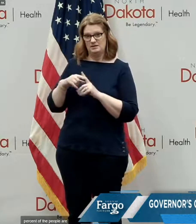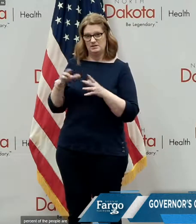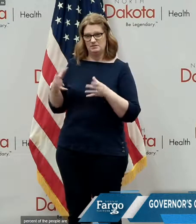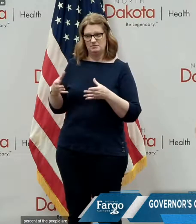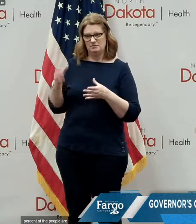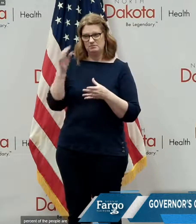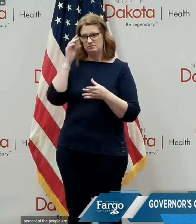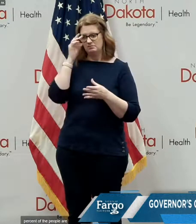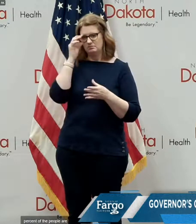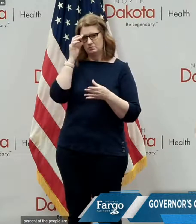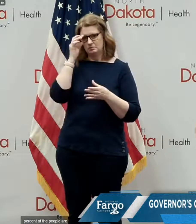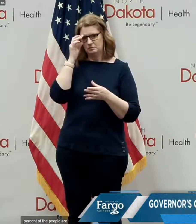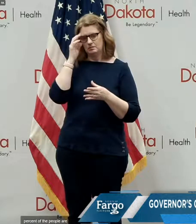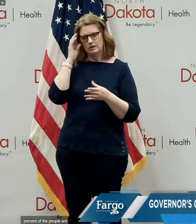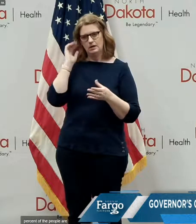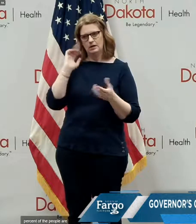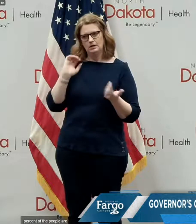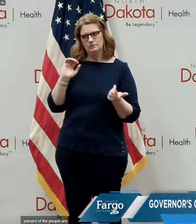you might be.